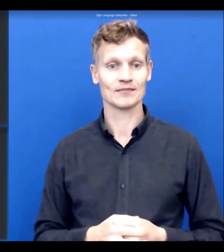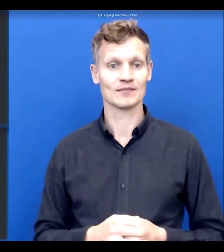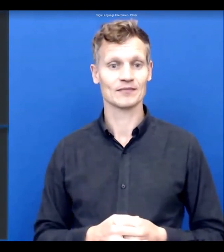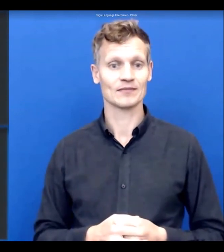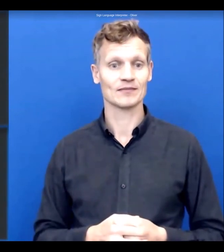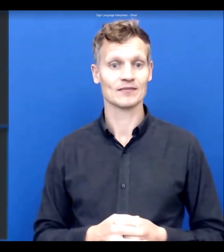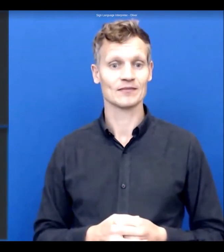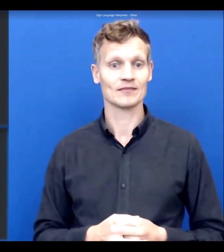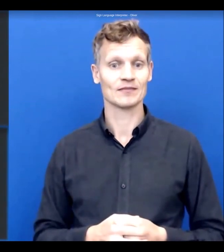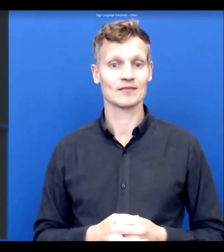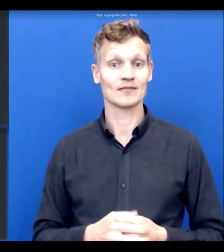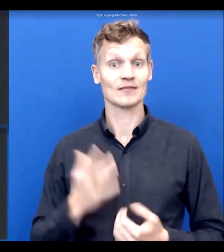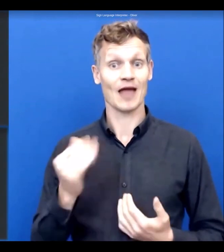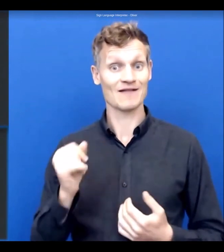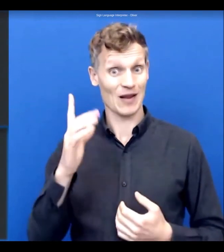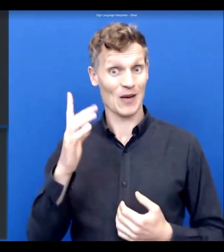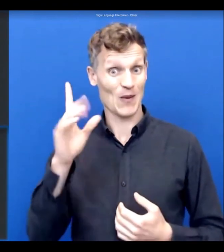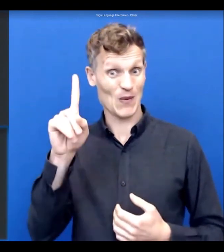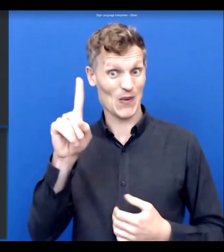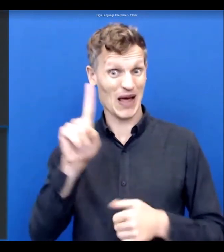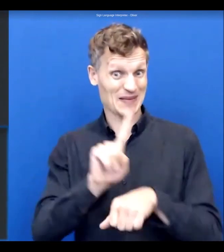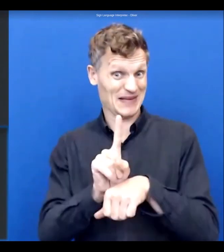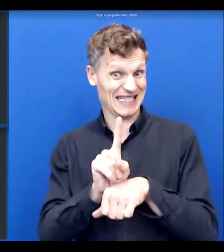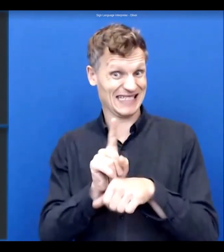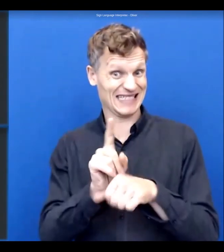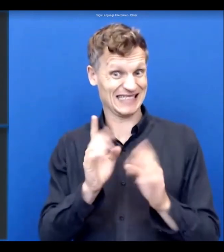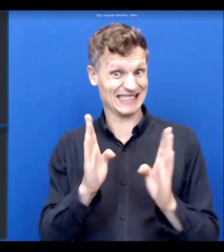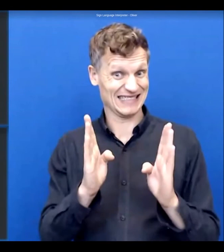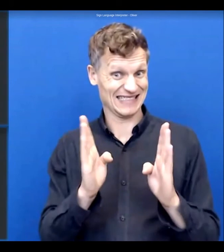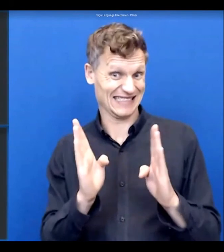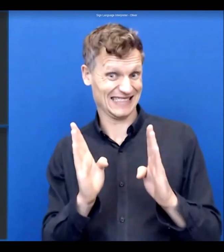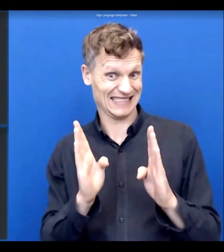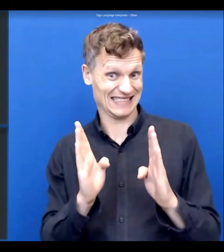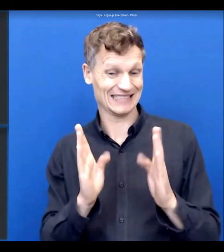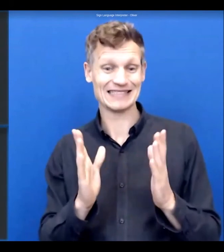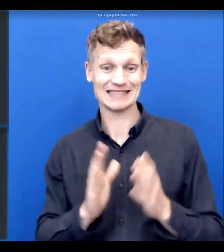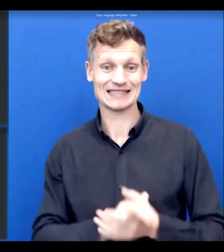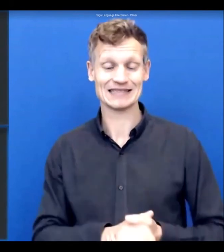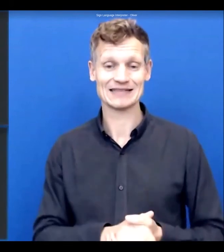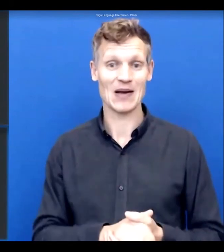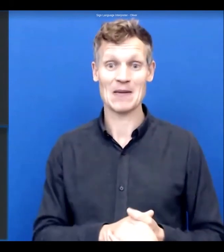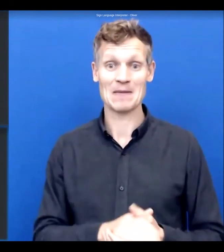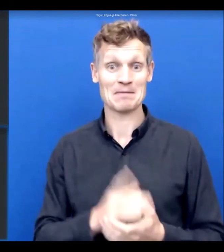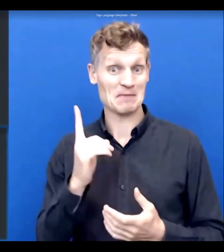one minute more. So just the time to another question, if you don't mind.